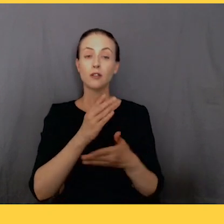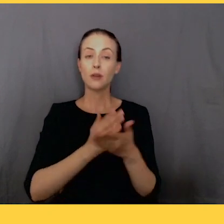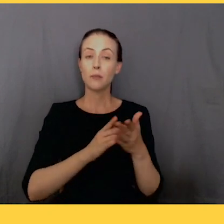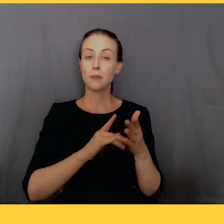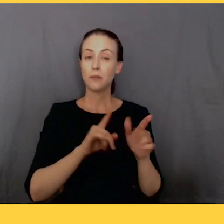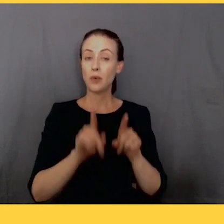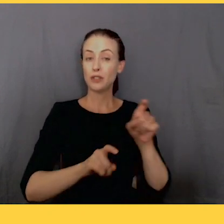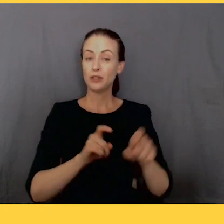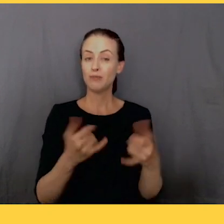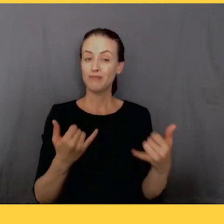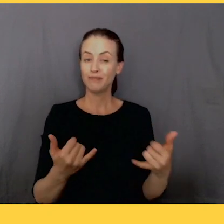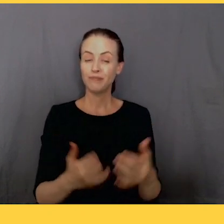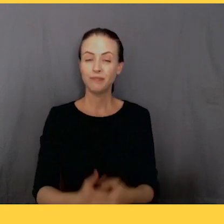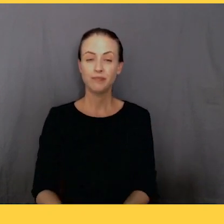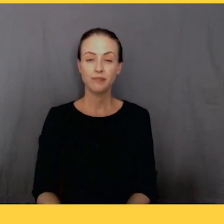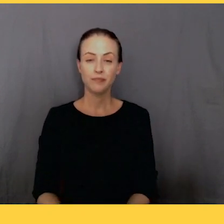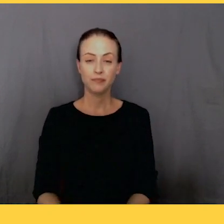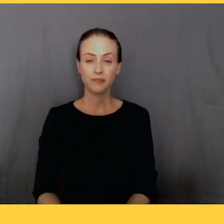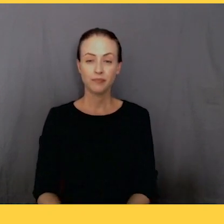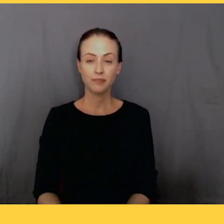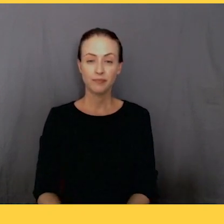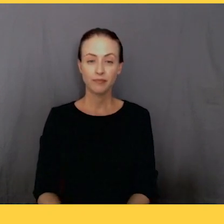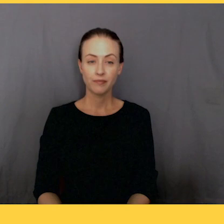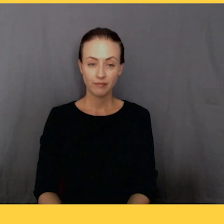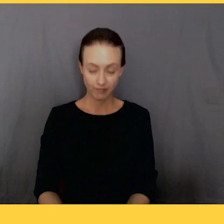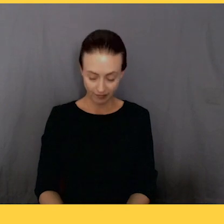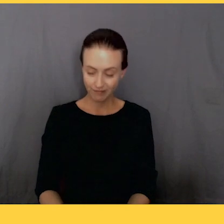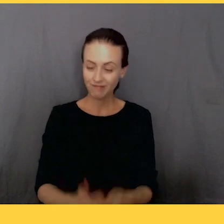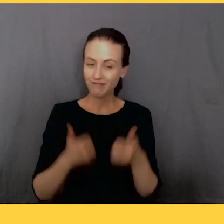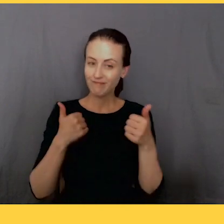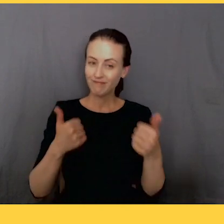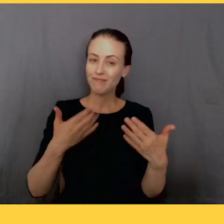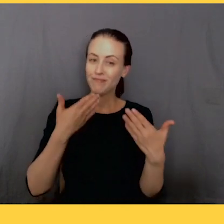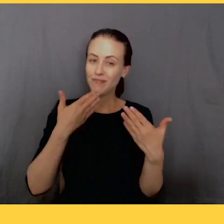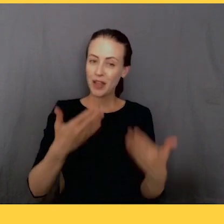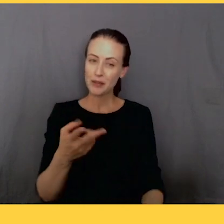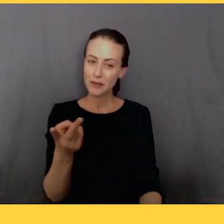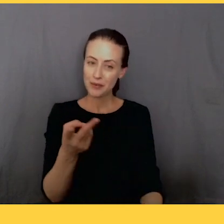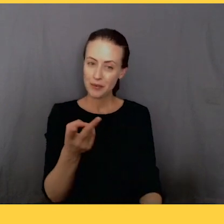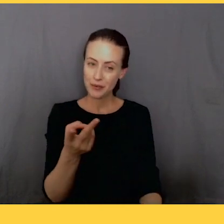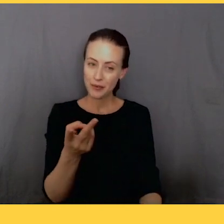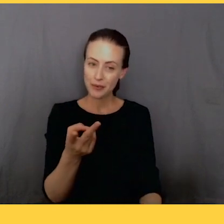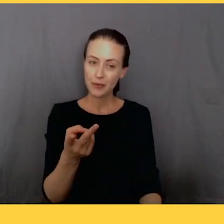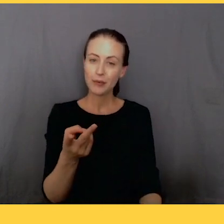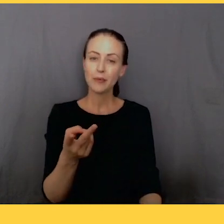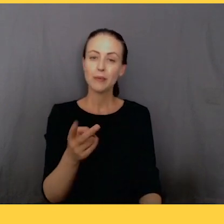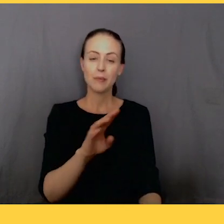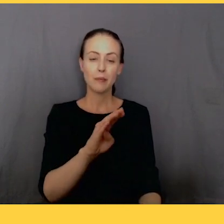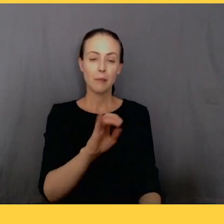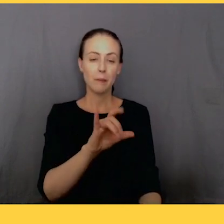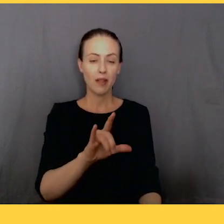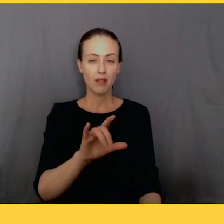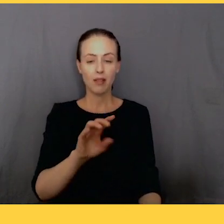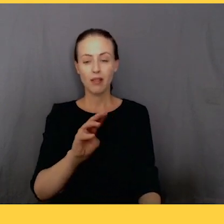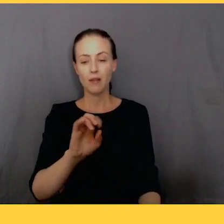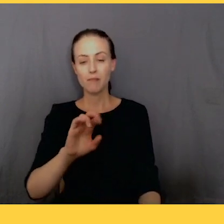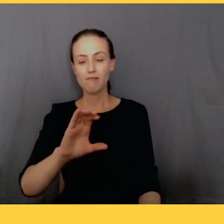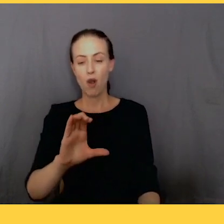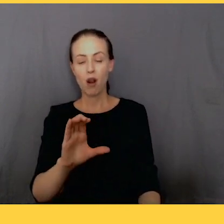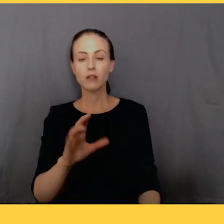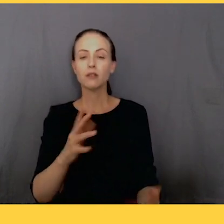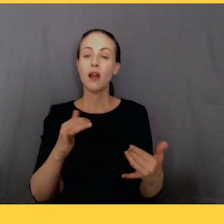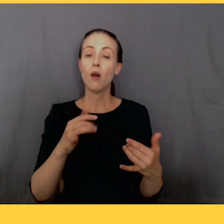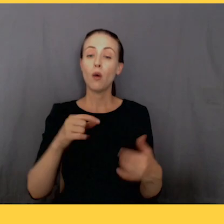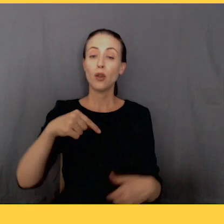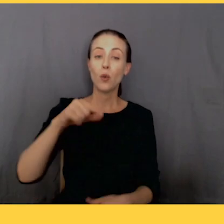box. Great. Well, thank you very much to Bill and Mark. We are going to now open up to Q&A, and thank you to everyone